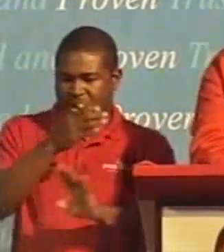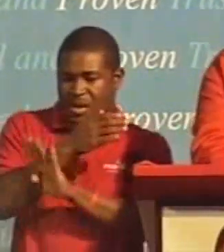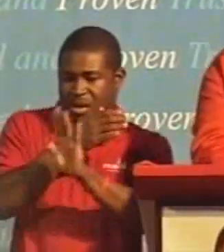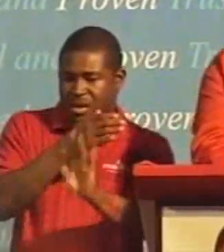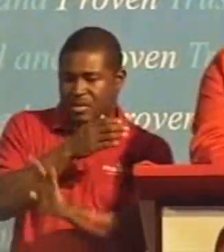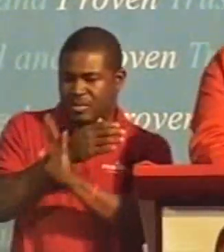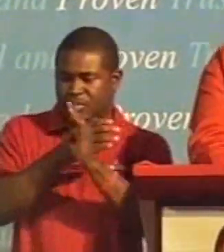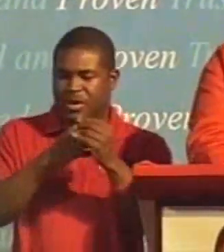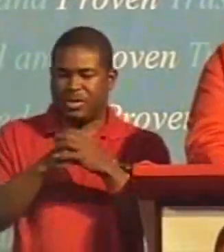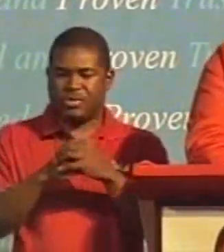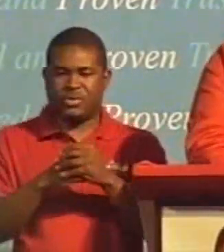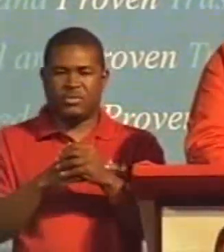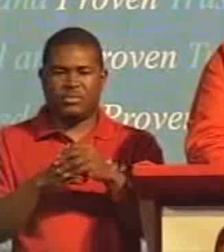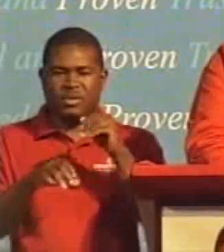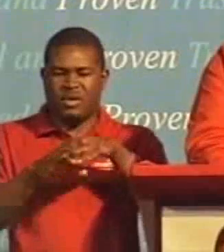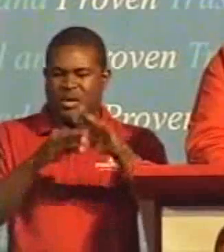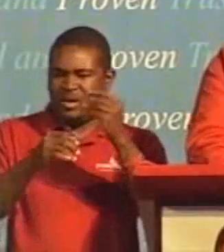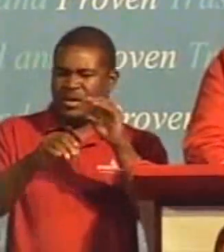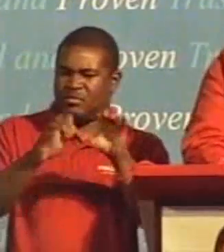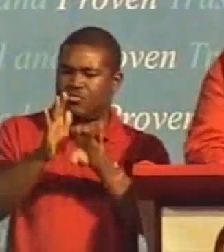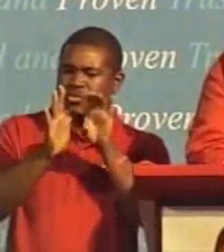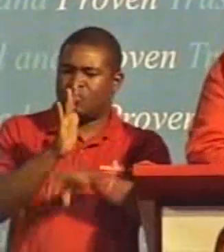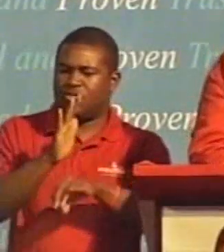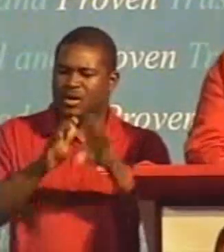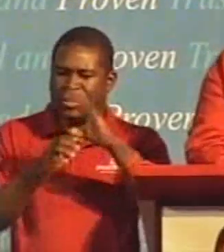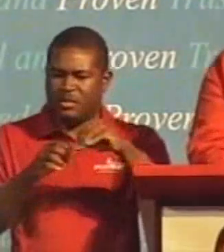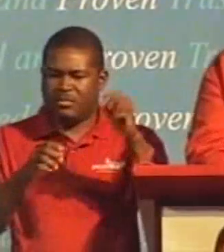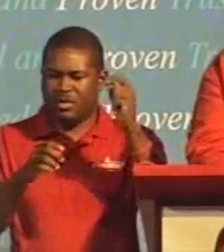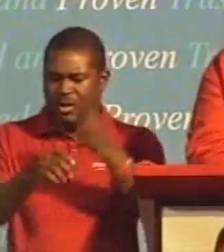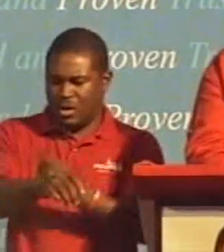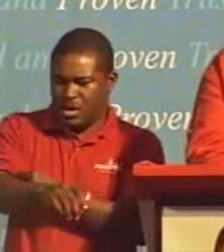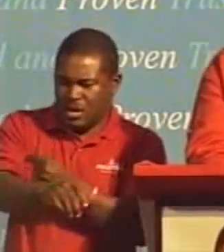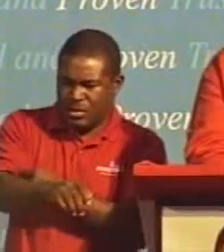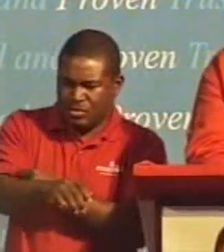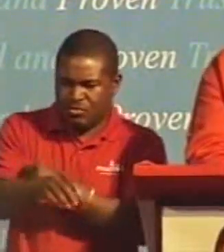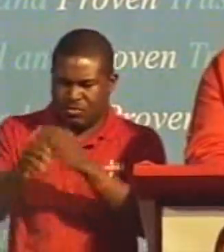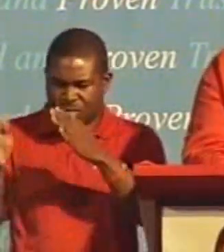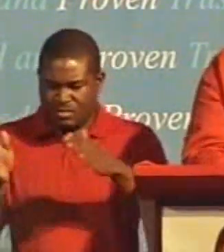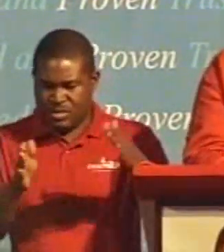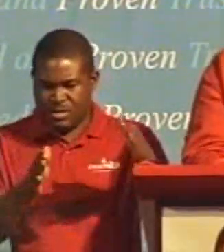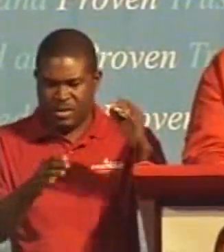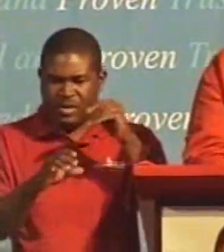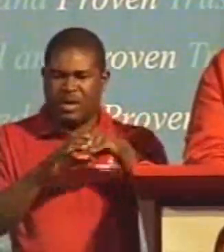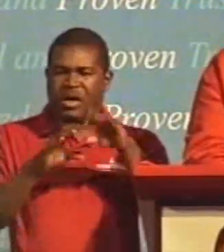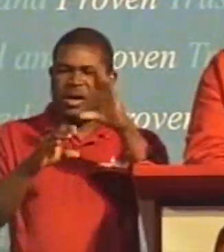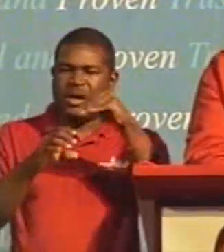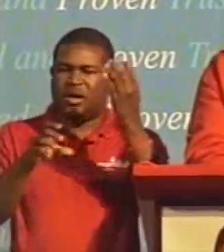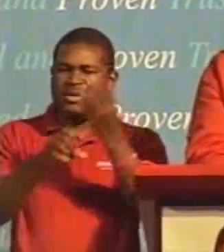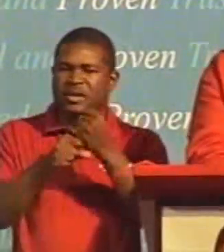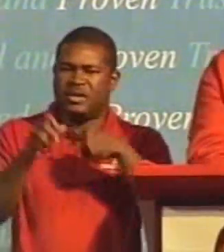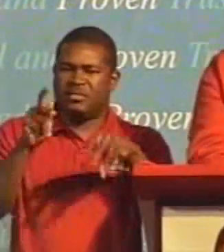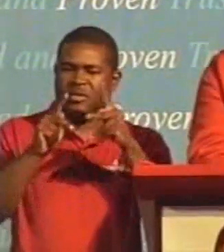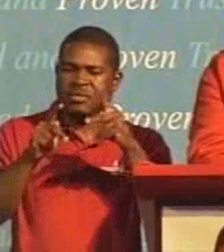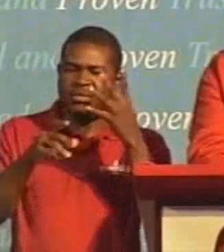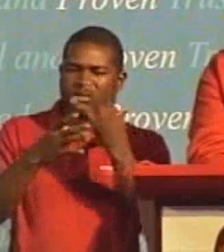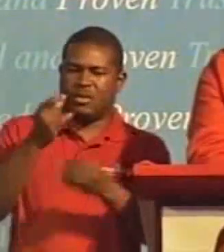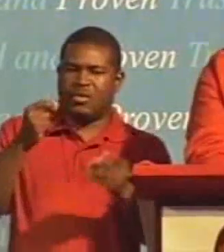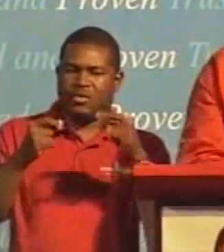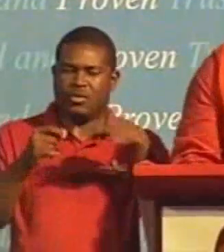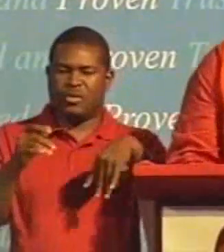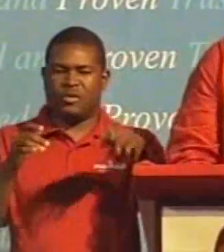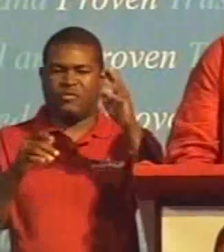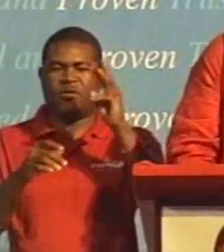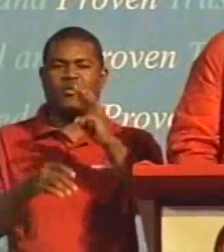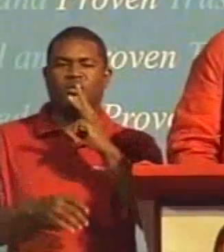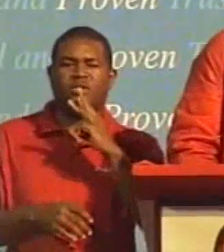combating crime and drug trafficking and increasing border and immigration control and getting these poachers out of our waters. You